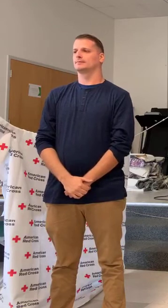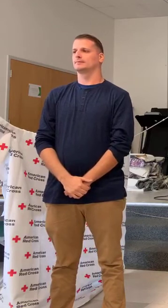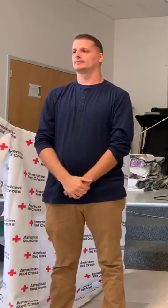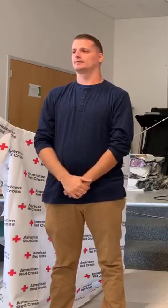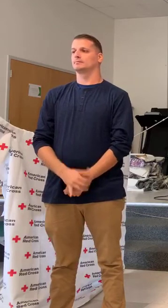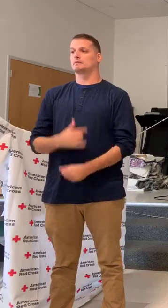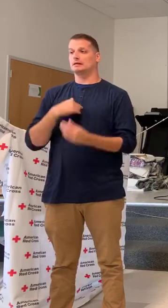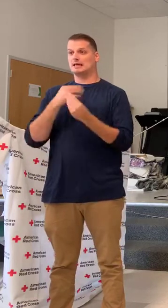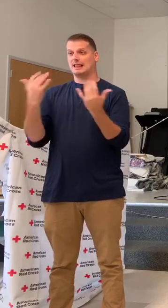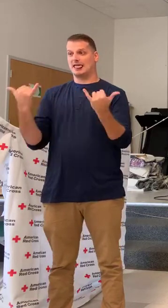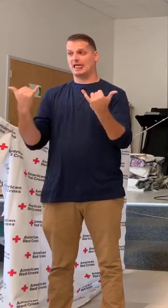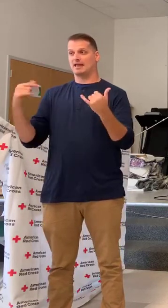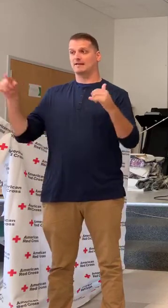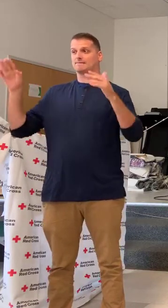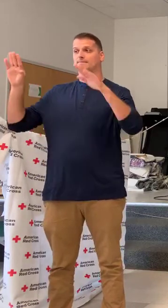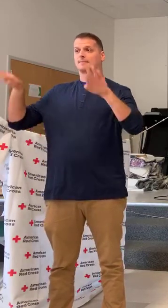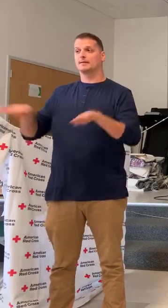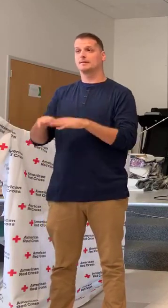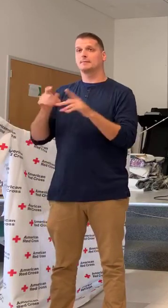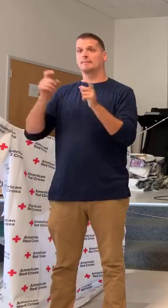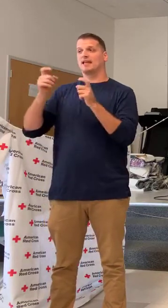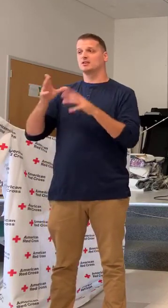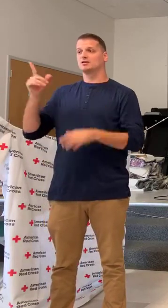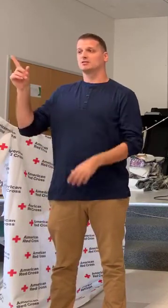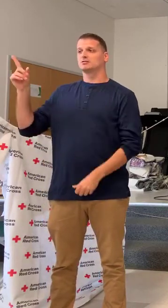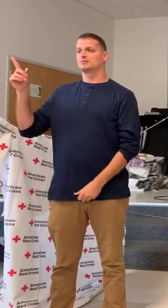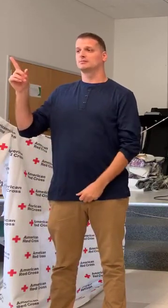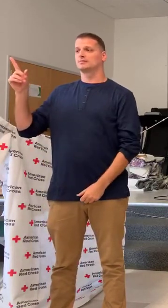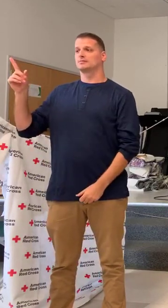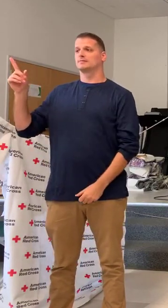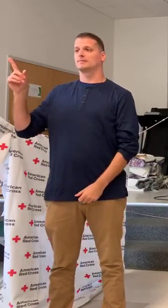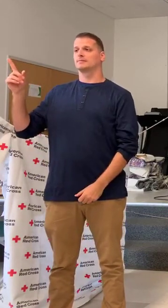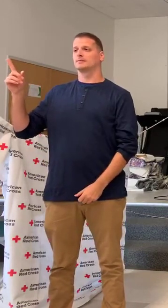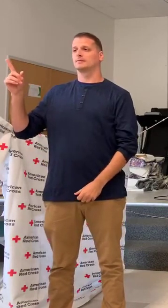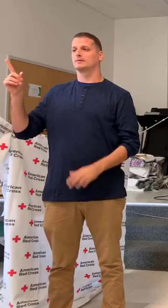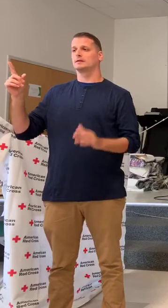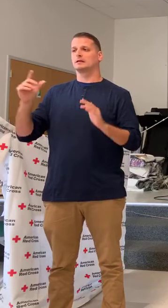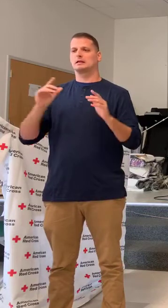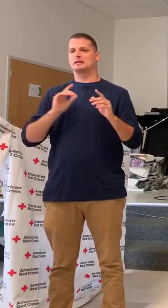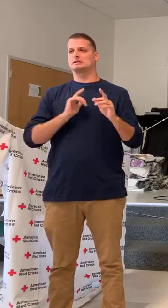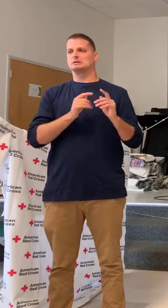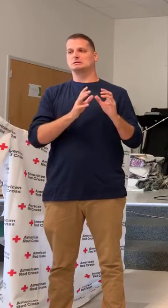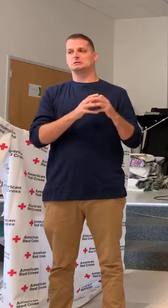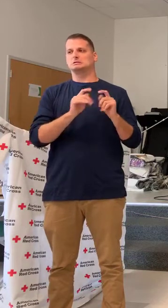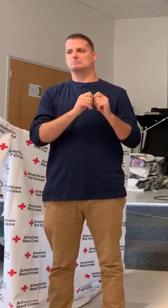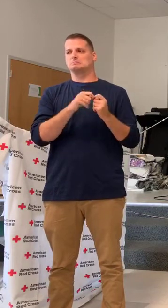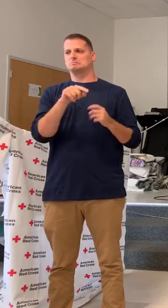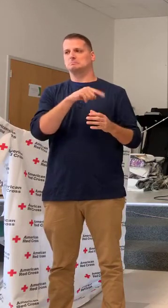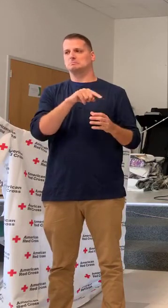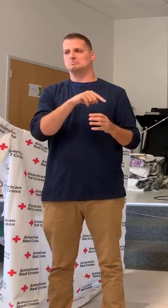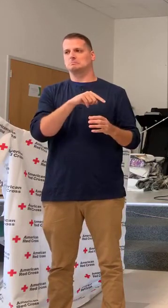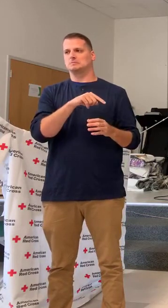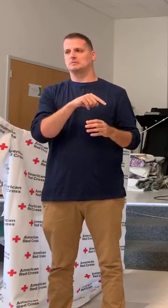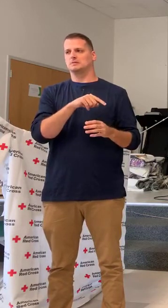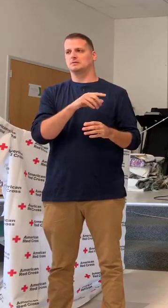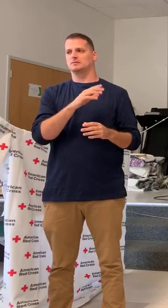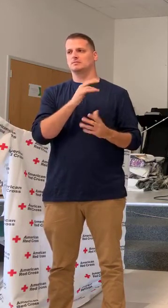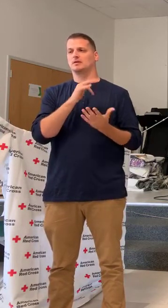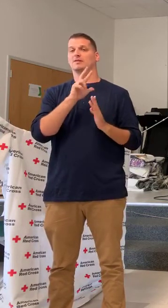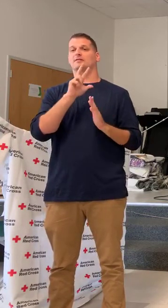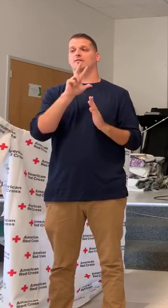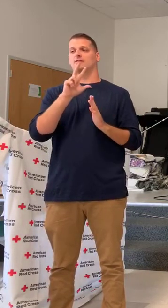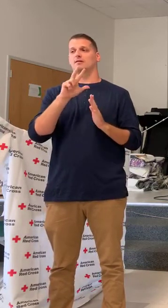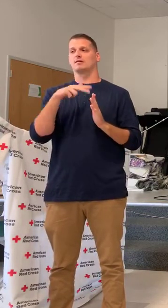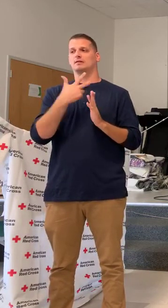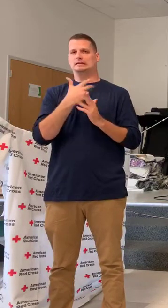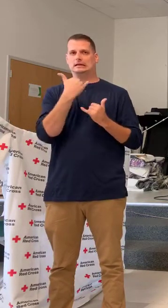the deputy manager, our assembly members, Tam Bobby, I was going to say a day we haven't talked. I'll say 3 hours hasn't gone by, and I